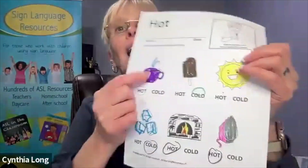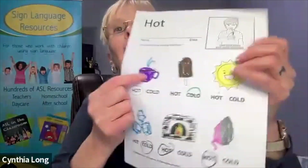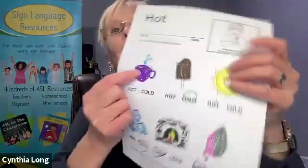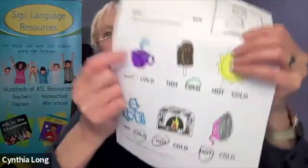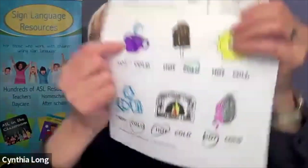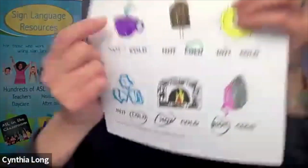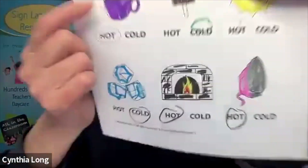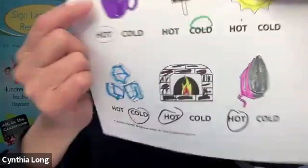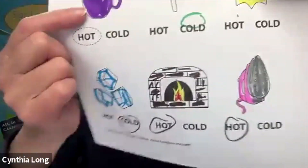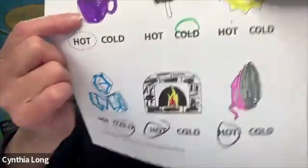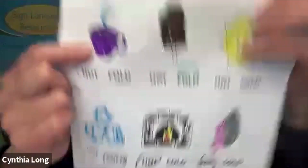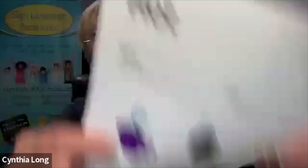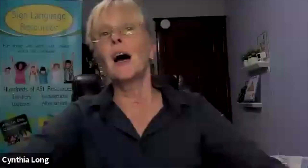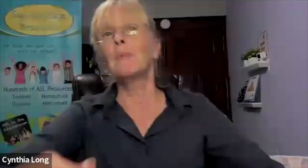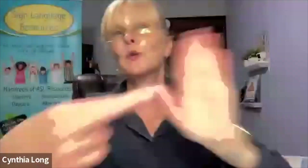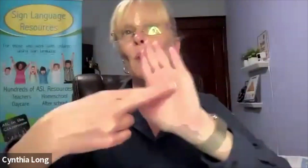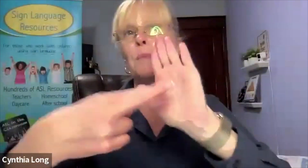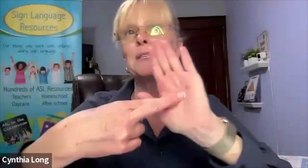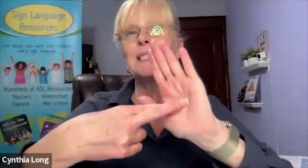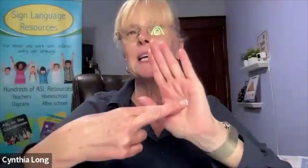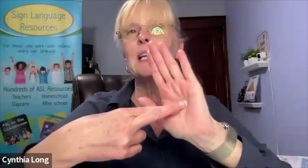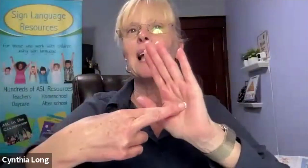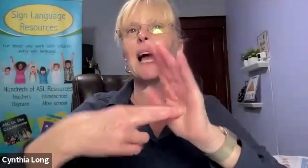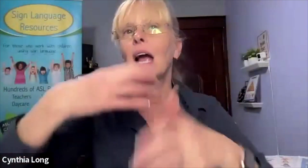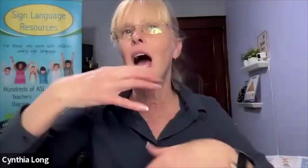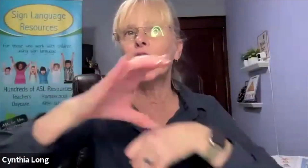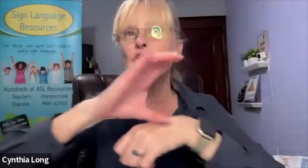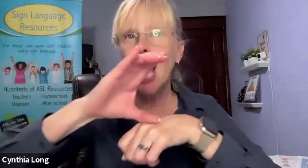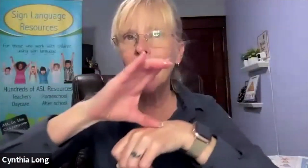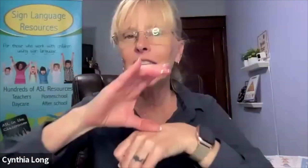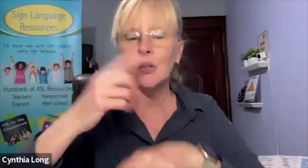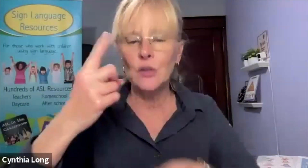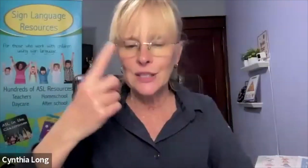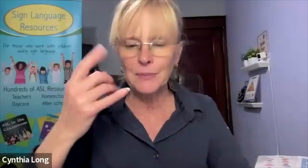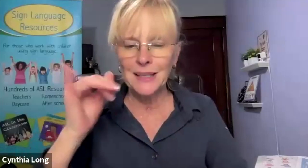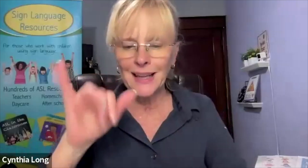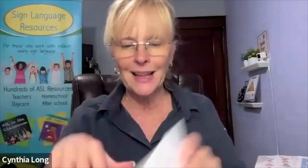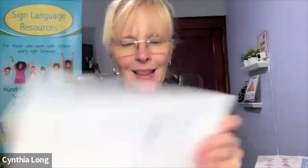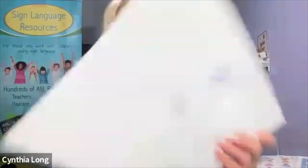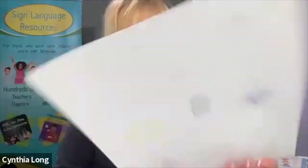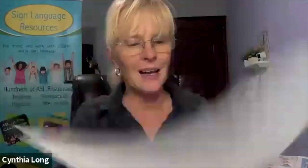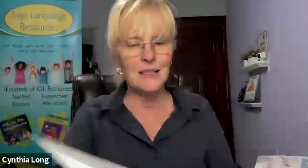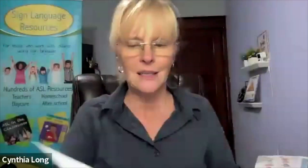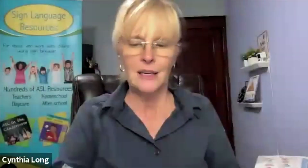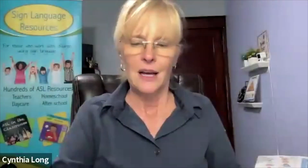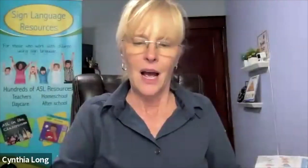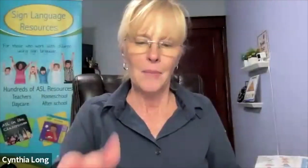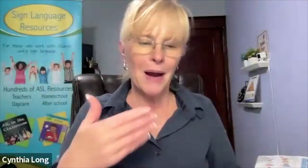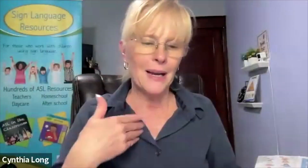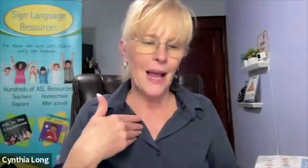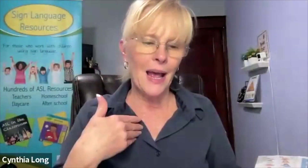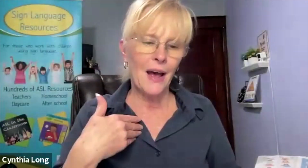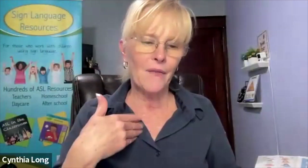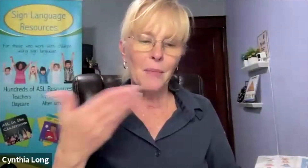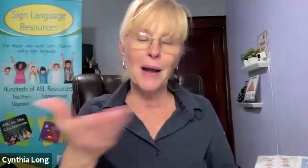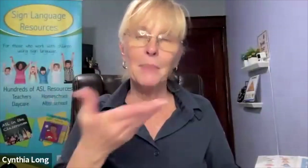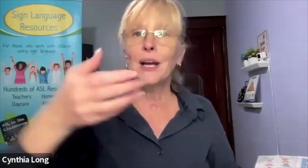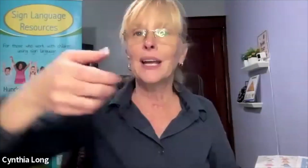cup to represent like hot chocolate or something like that. I might bring in